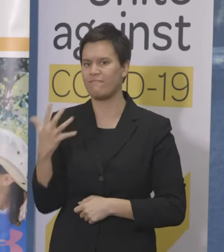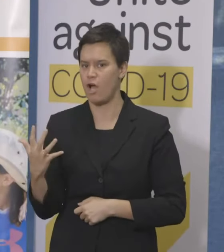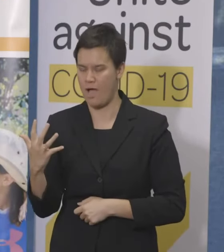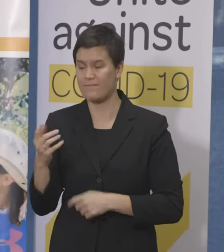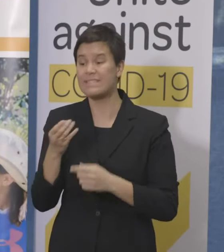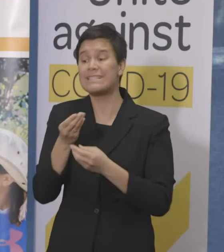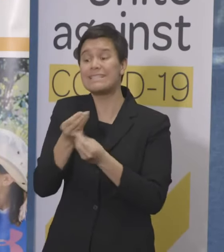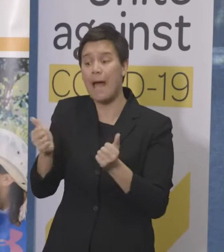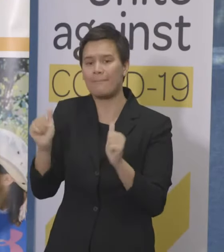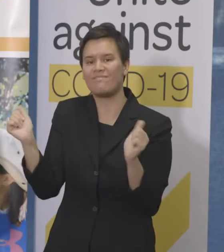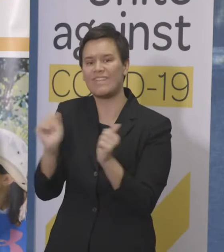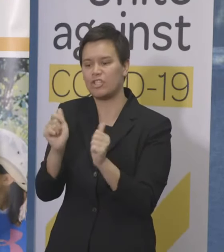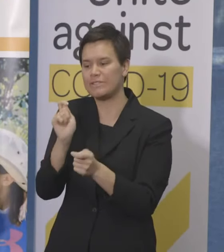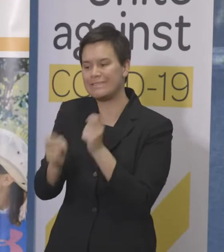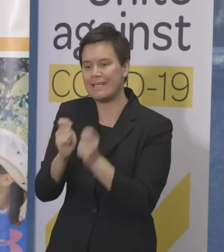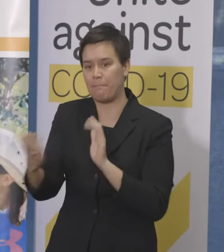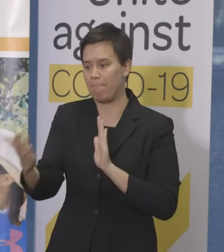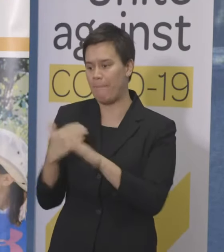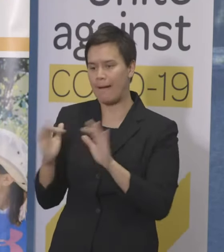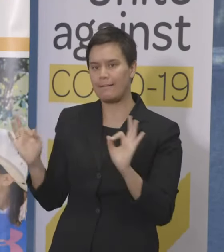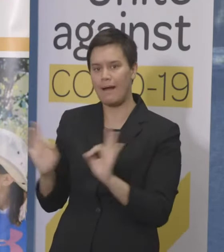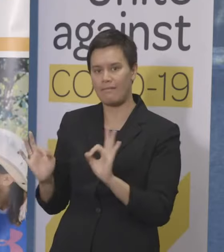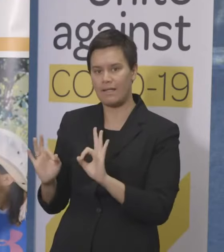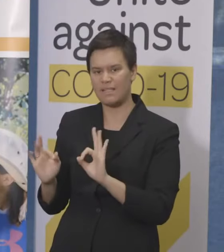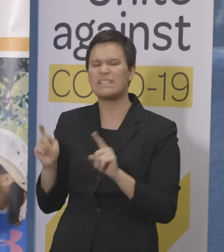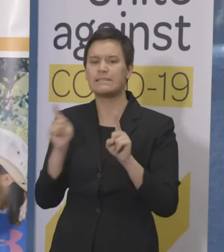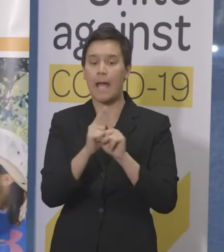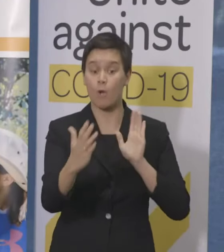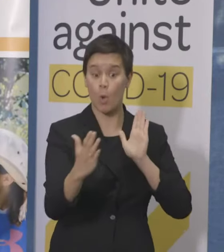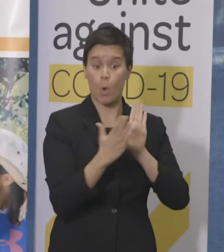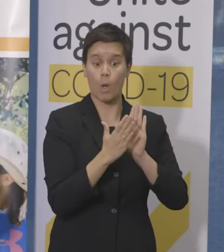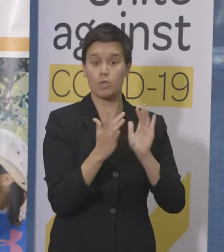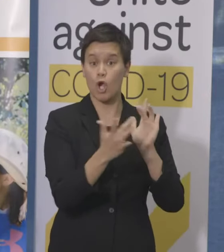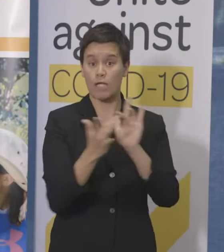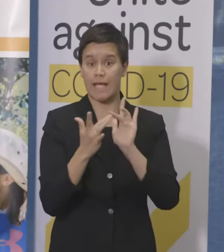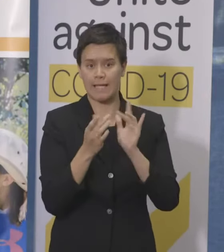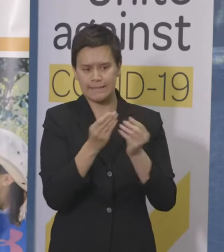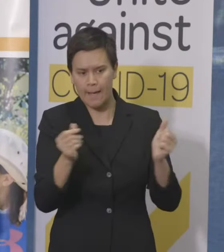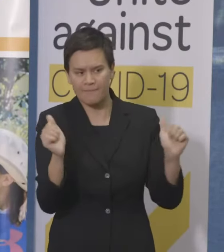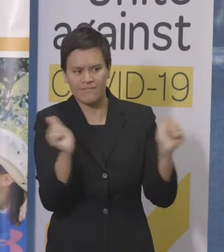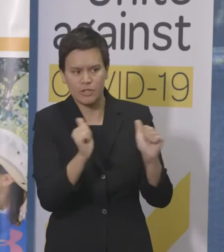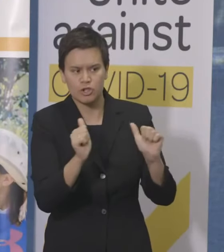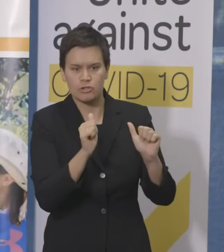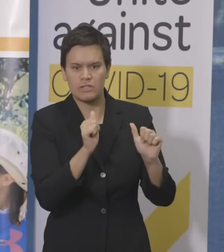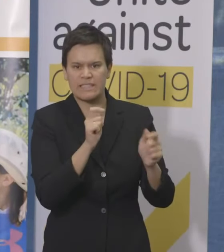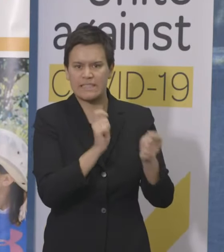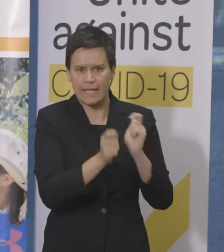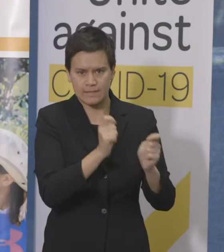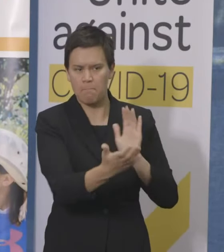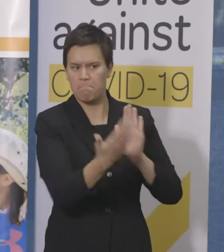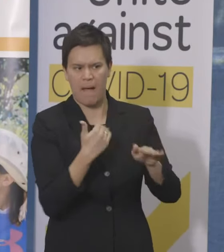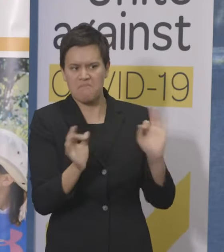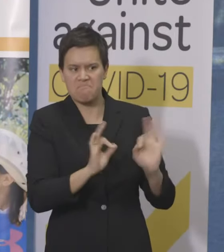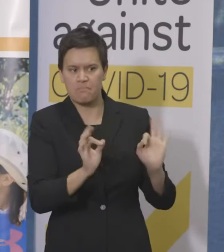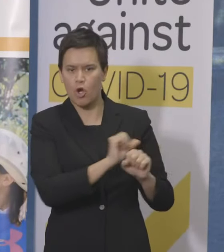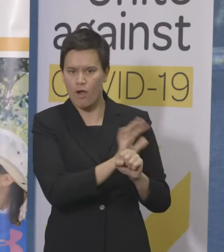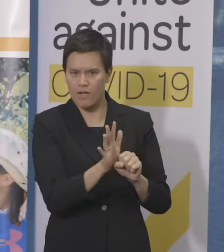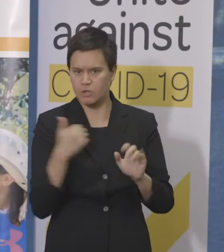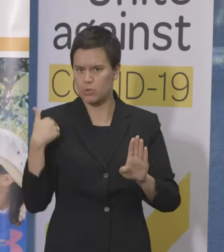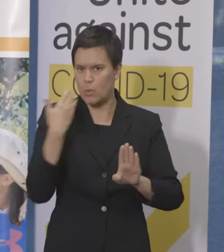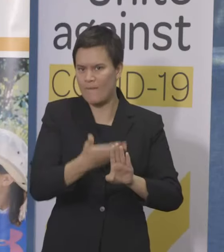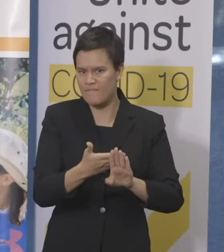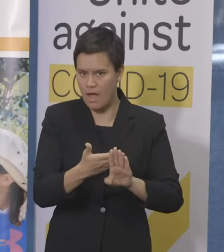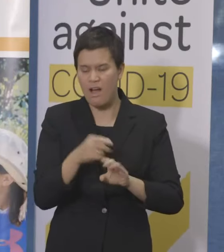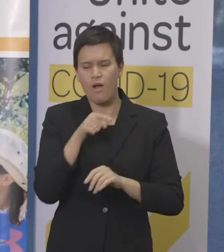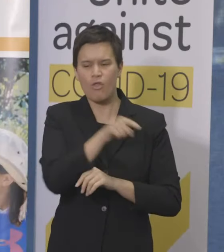also. These numbers will continue to change as more conversations and calls are made, and we